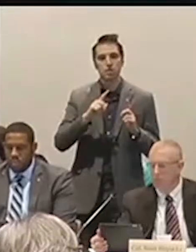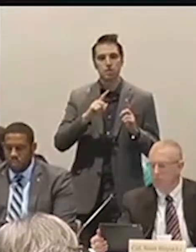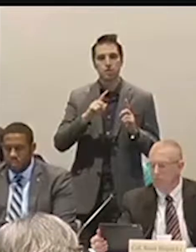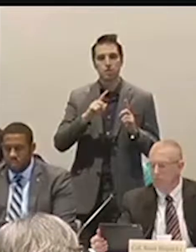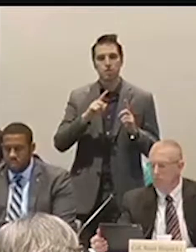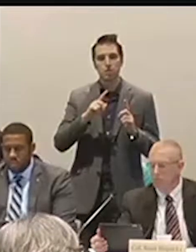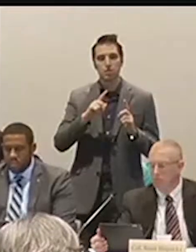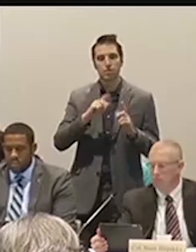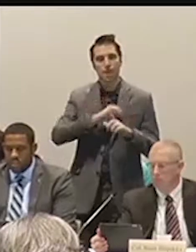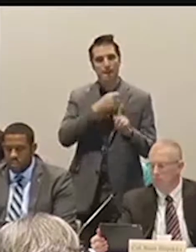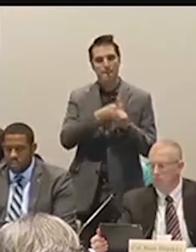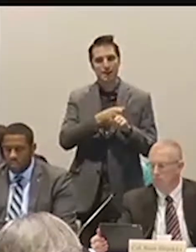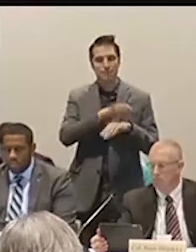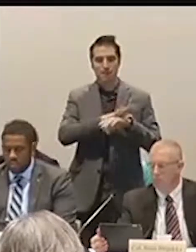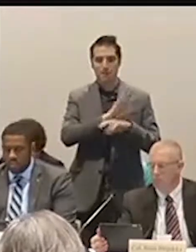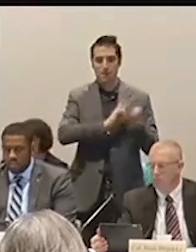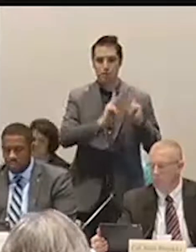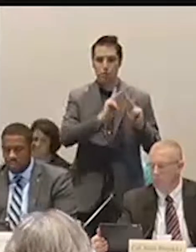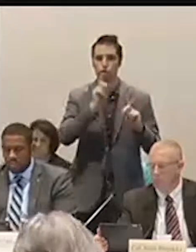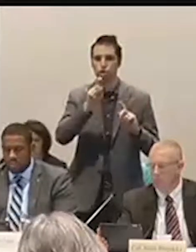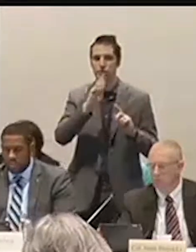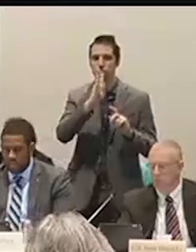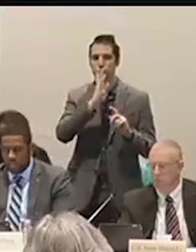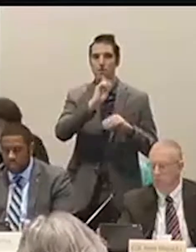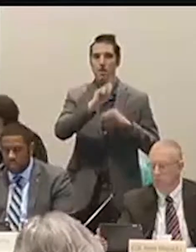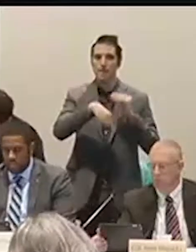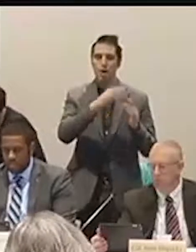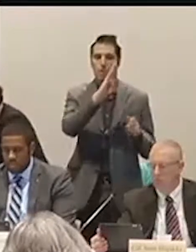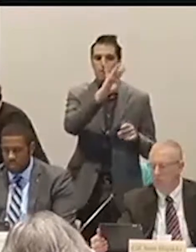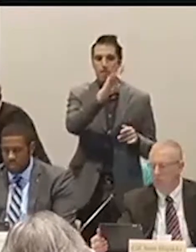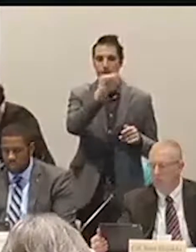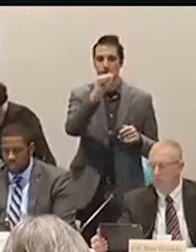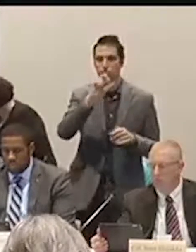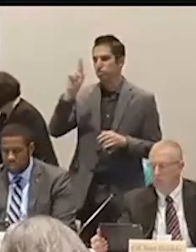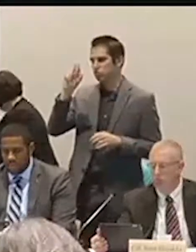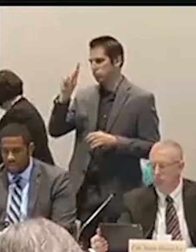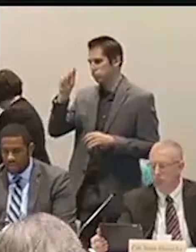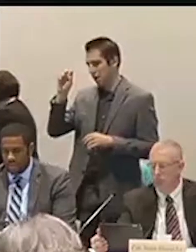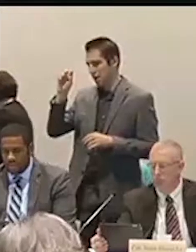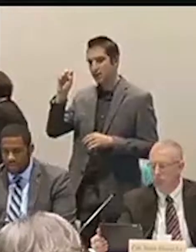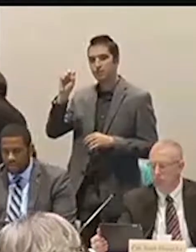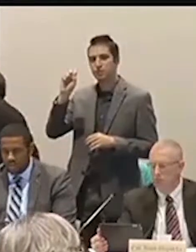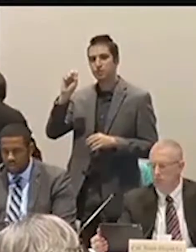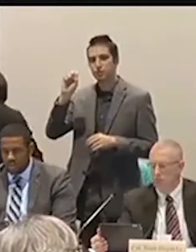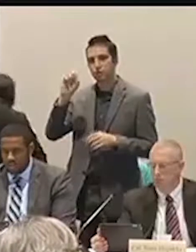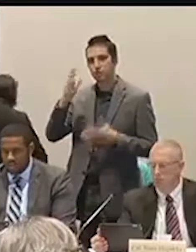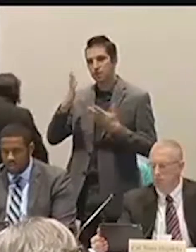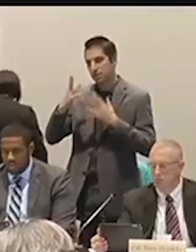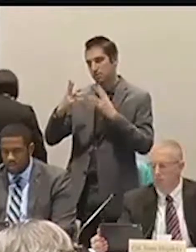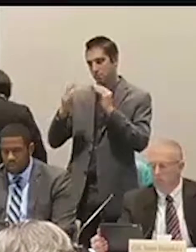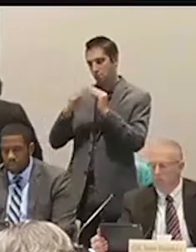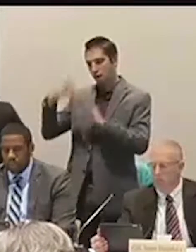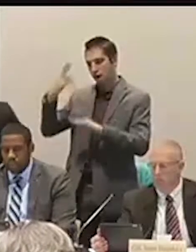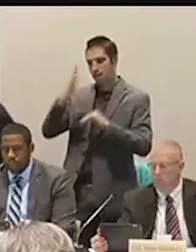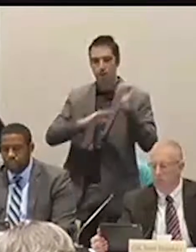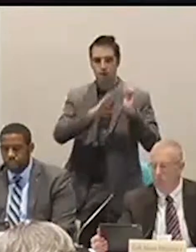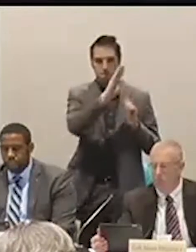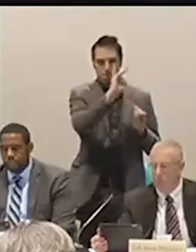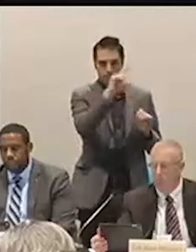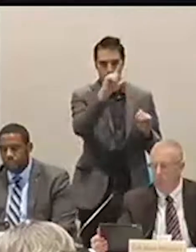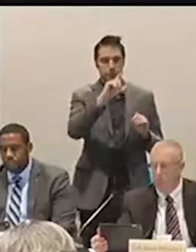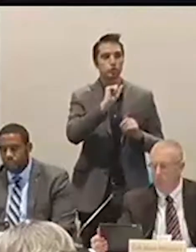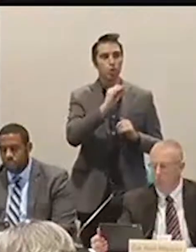on folks and the understandability, we really should be talking about bills, because again, the rate may be going higher up, or going up higher than the bill. So in the Raftel study,